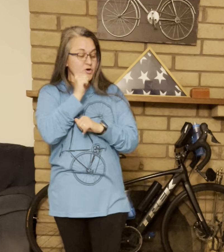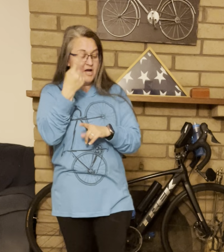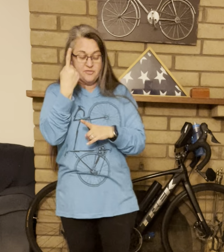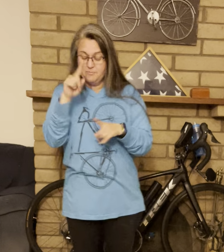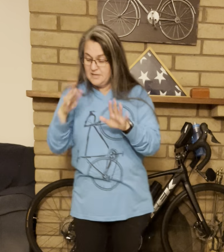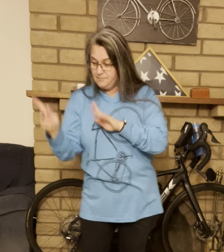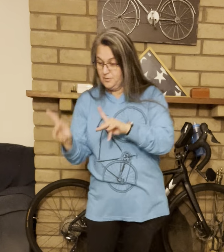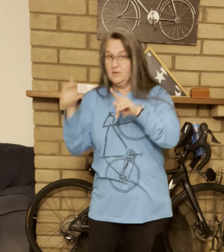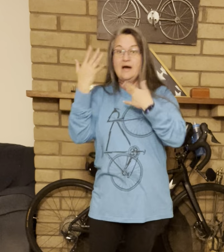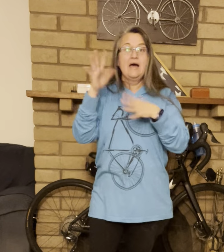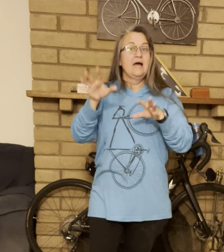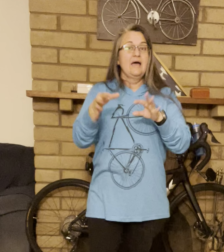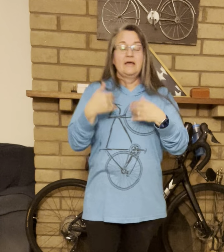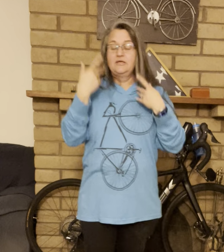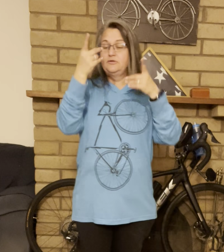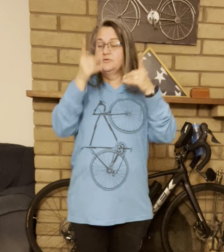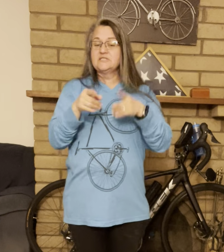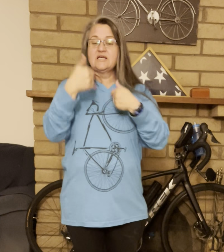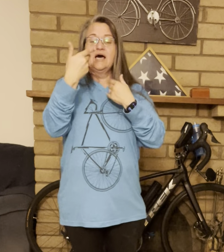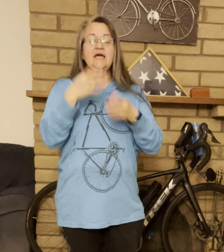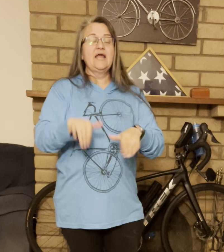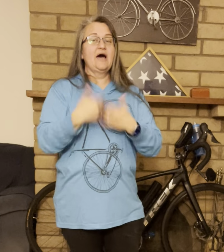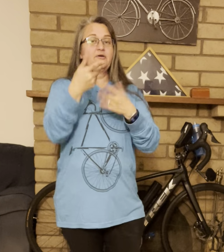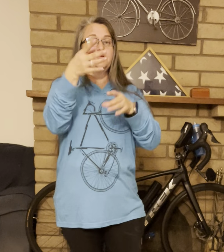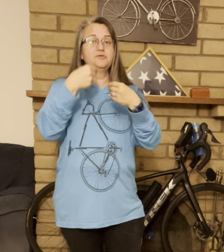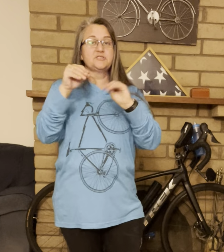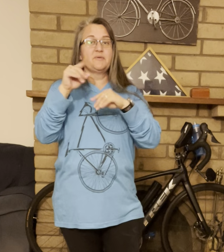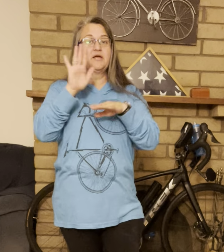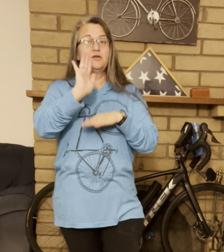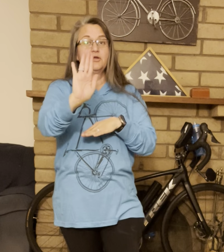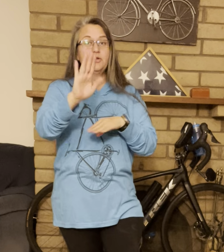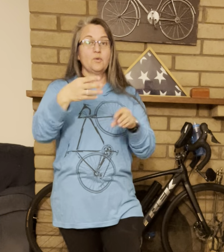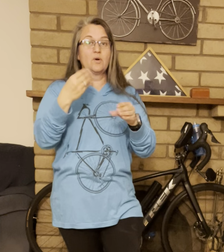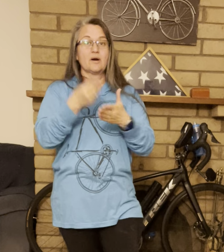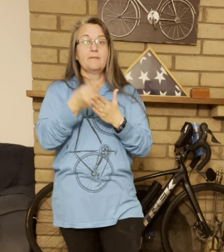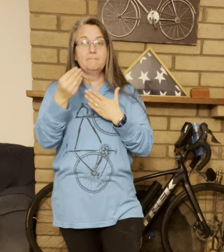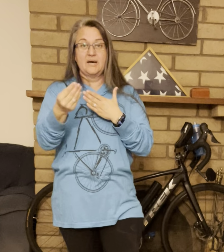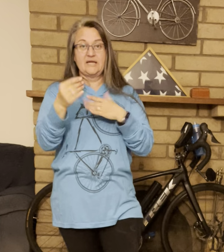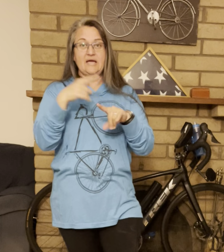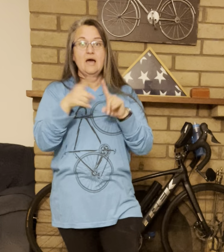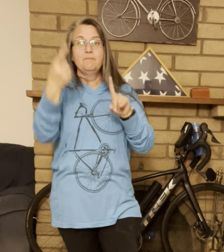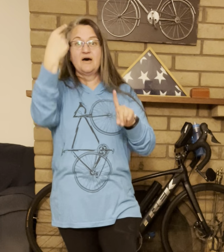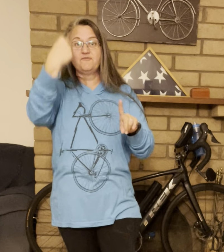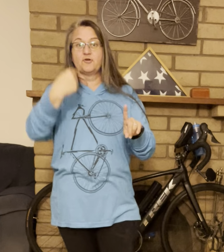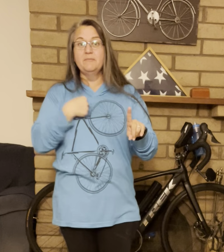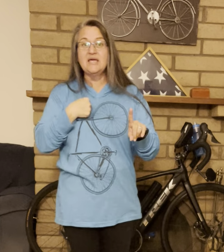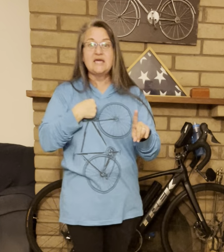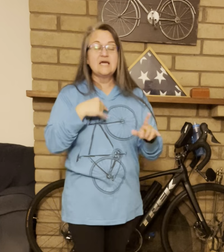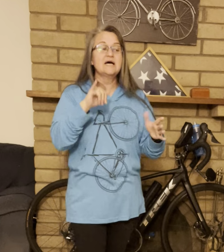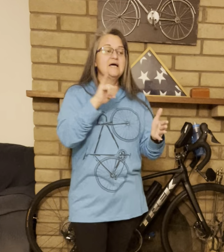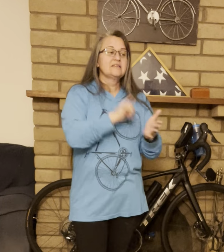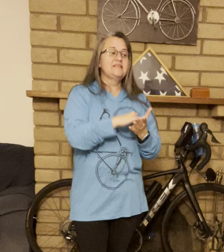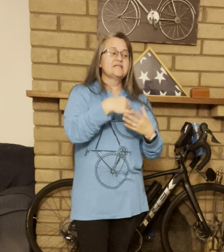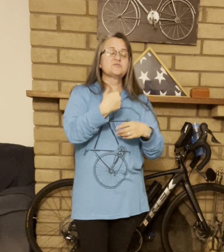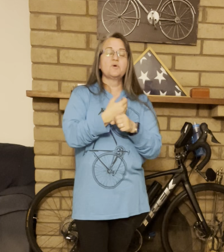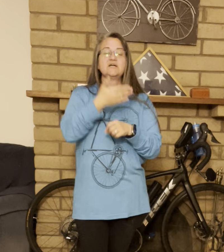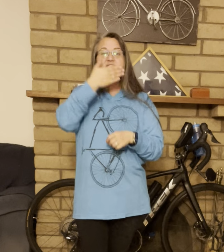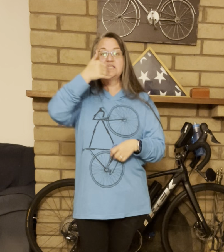other people. You decide how you spend your money. But for me, this was the